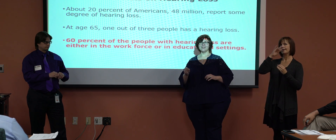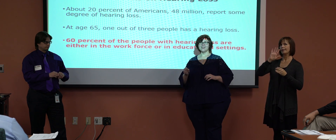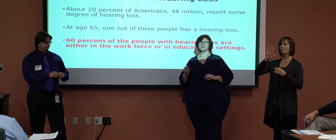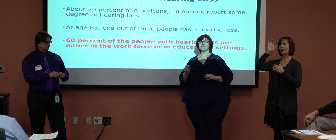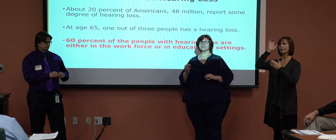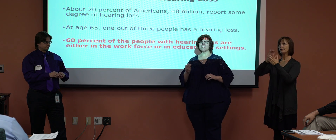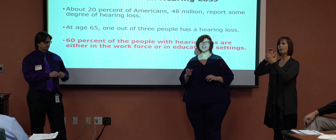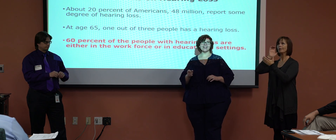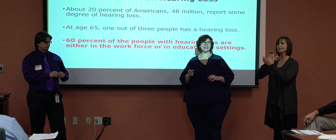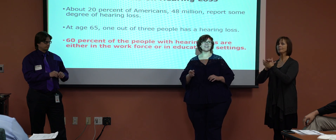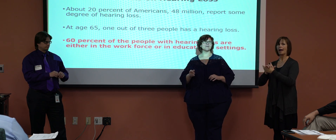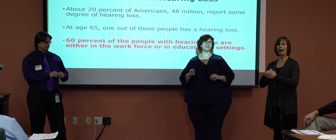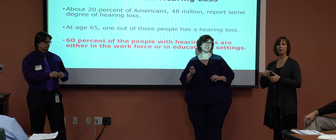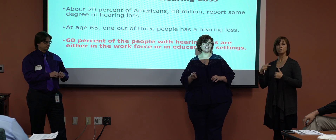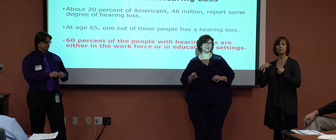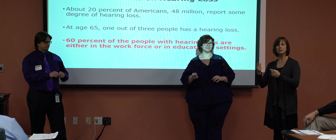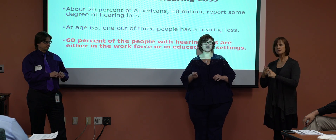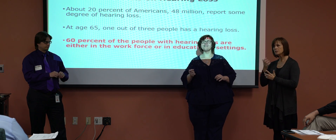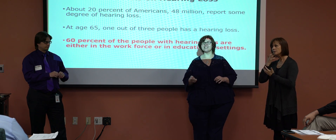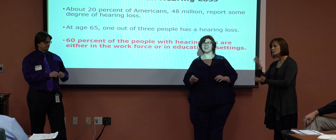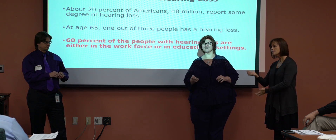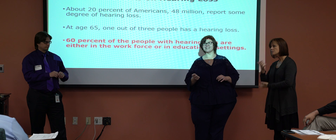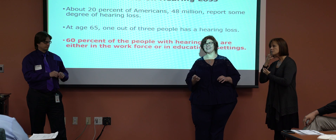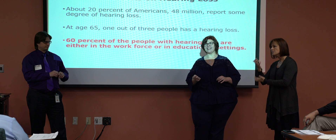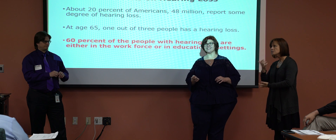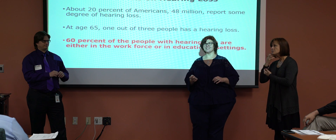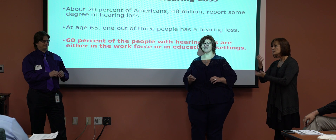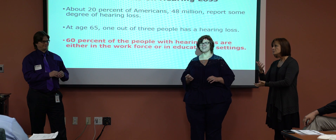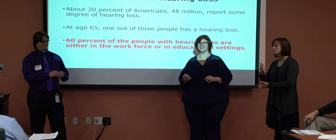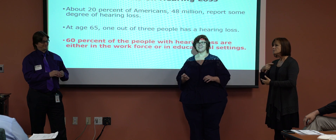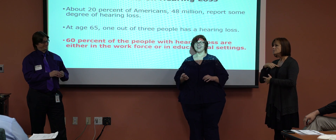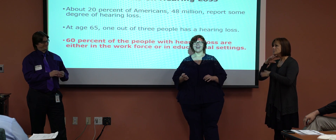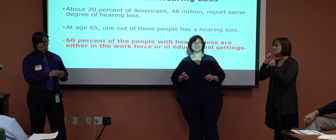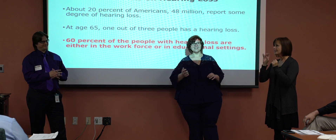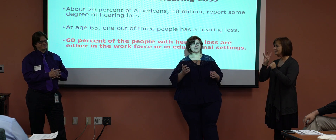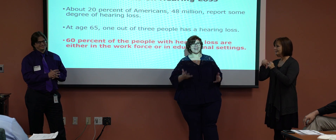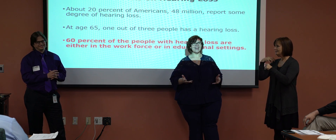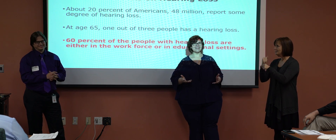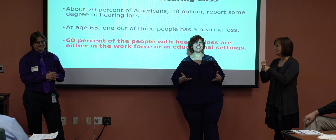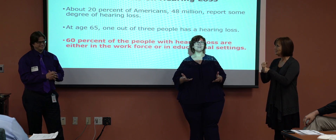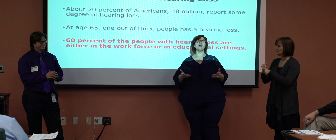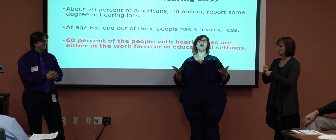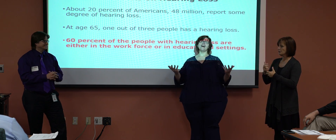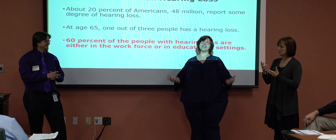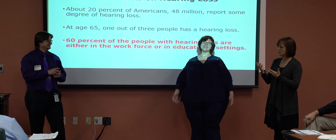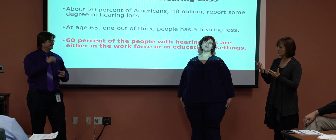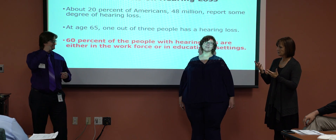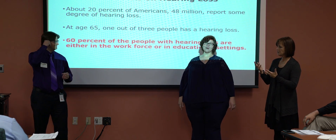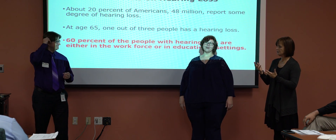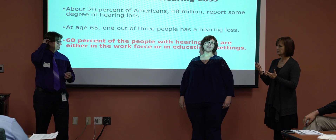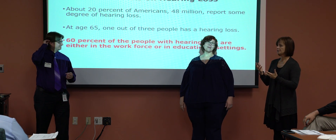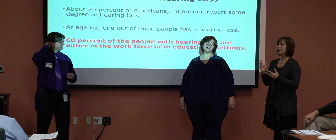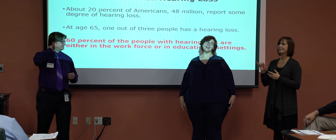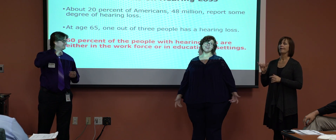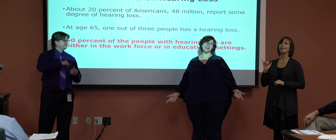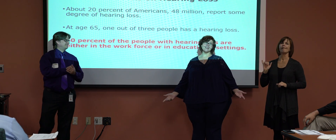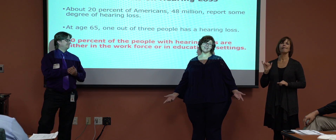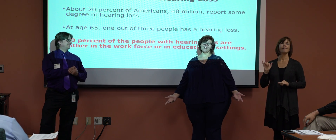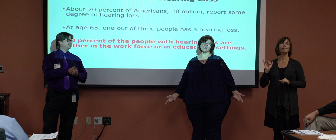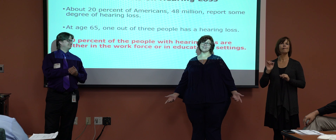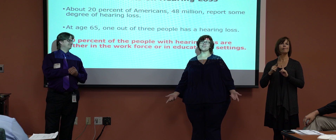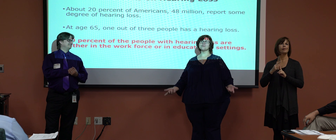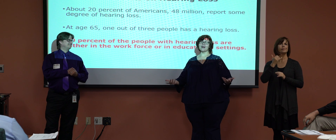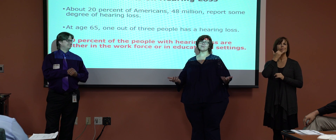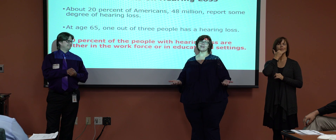already. You've been yelling at them for years, 7 years at least, and you can't get them. Oh, and that's what's wrong. They've got